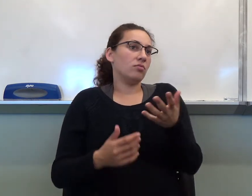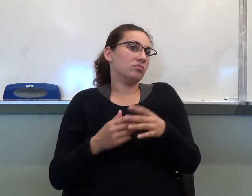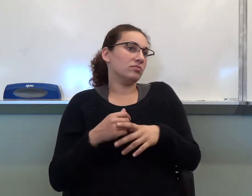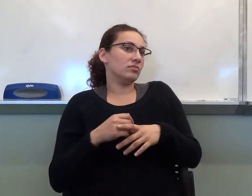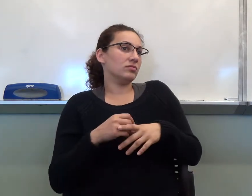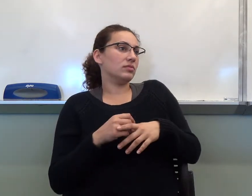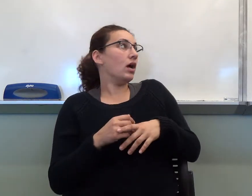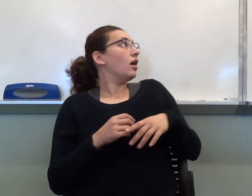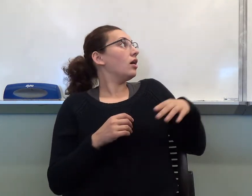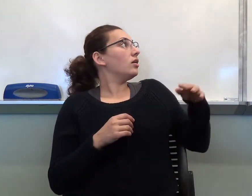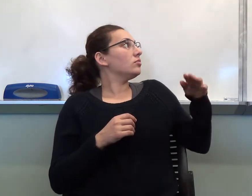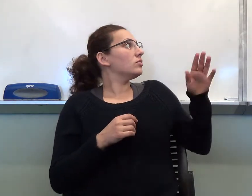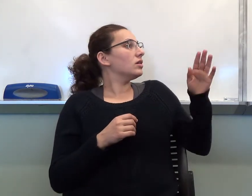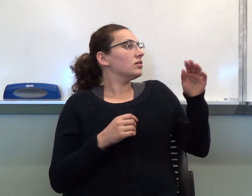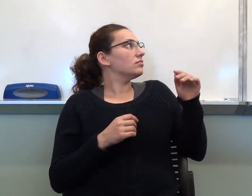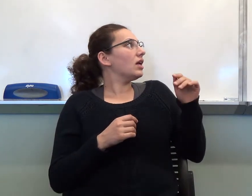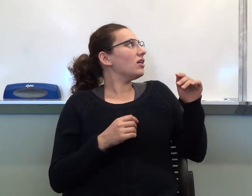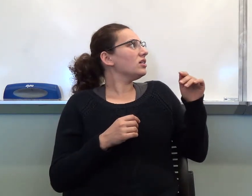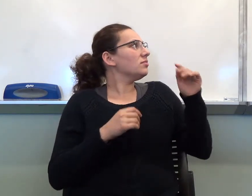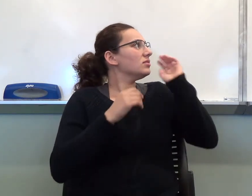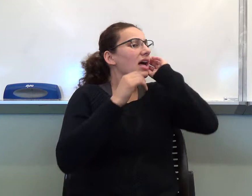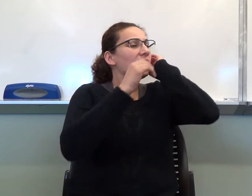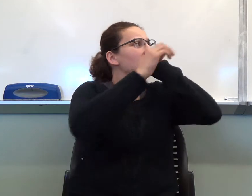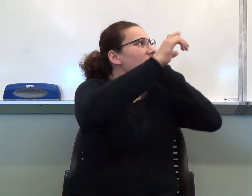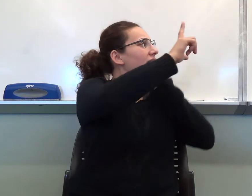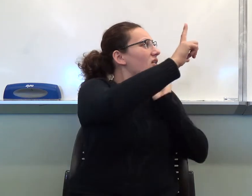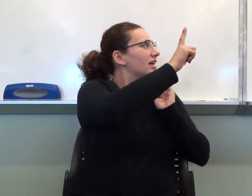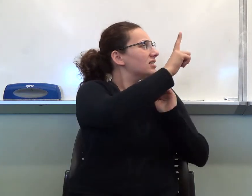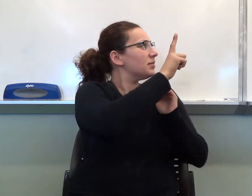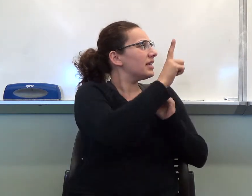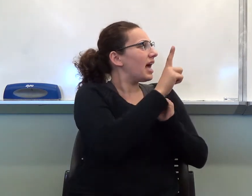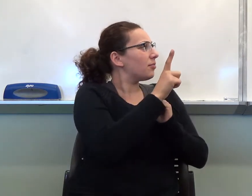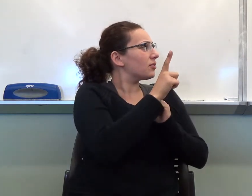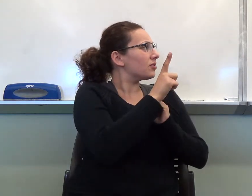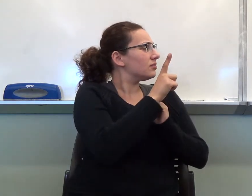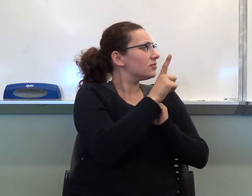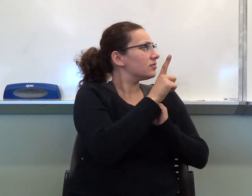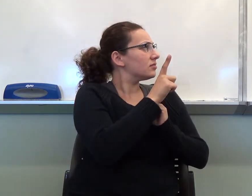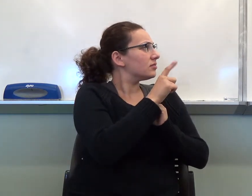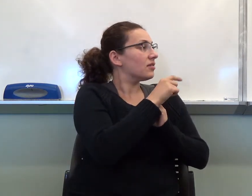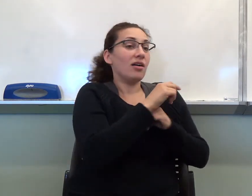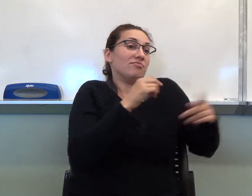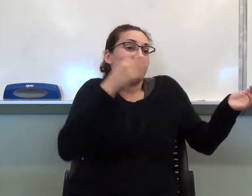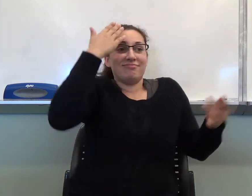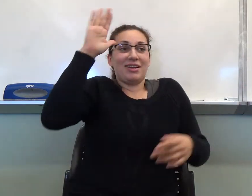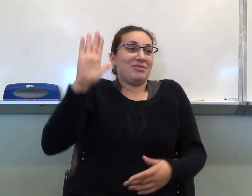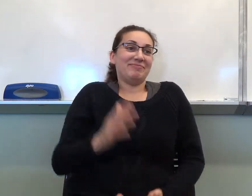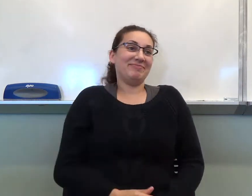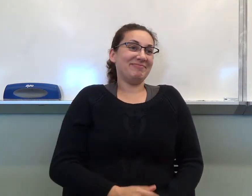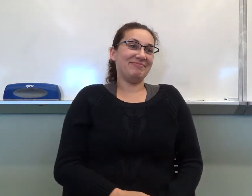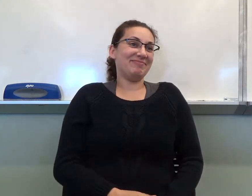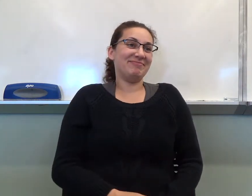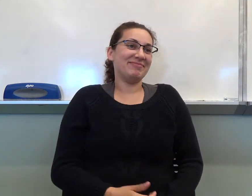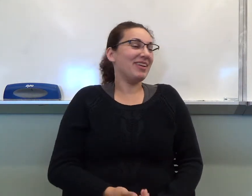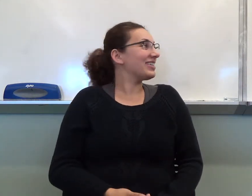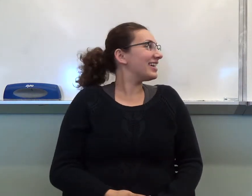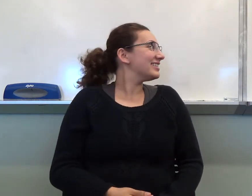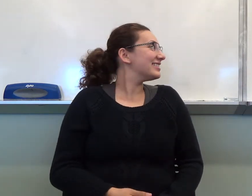Nursing? Okay. How come the L has to be a capital? I don't know. Okay. Okay.